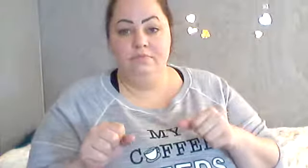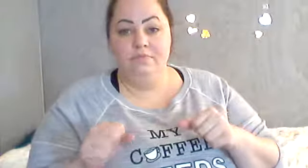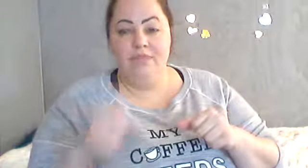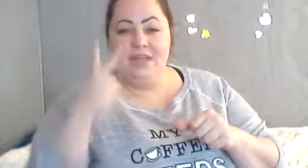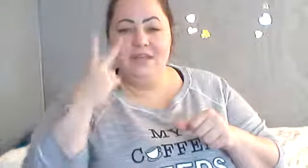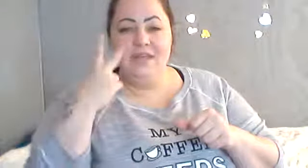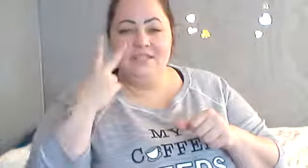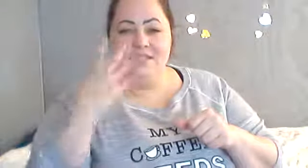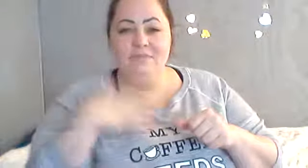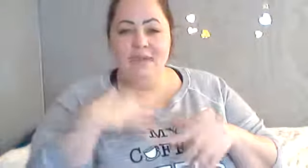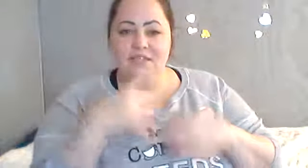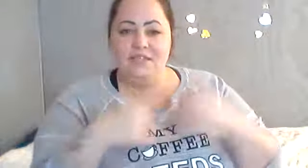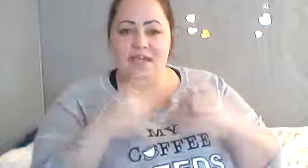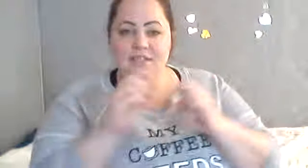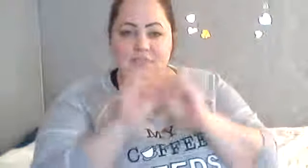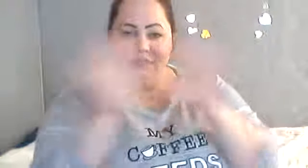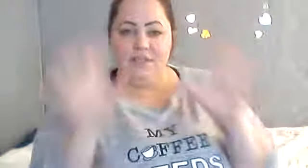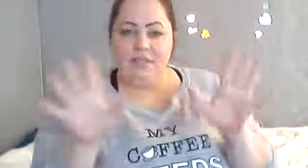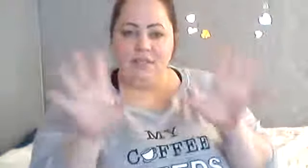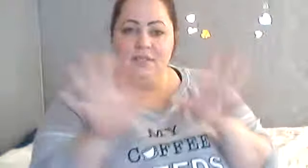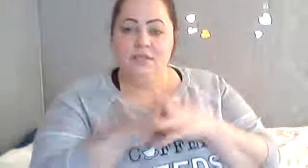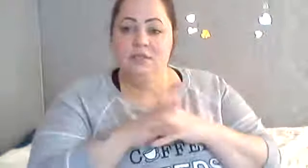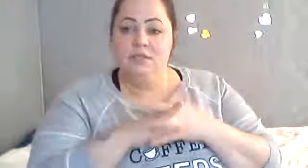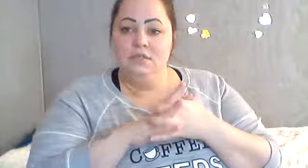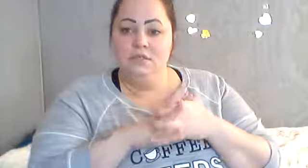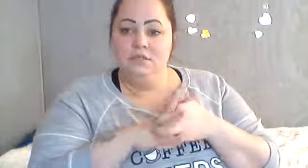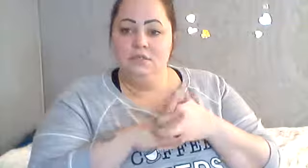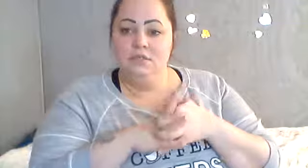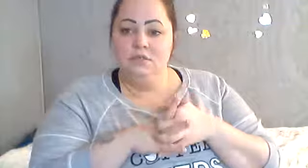Can you guys see my signs clearly?